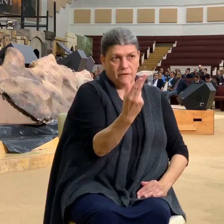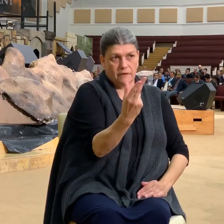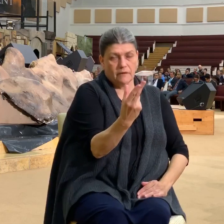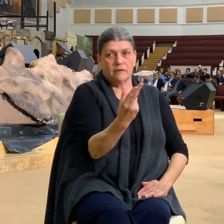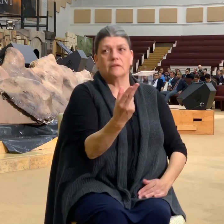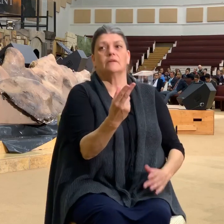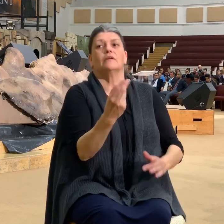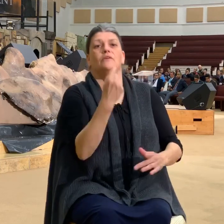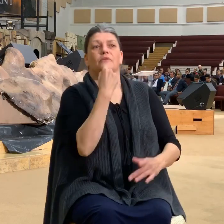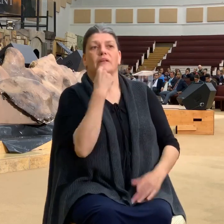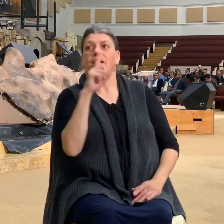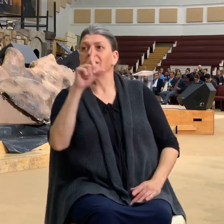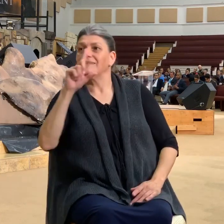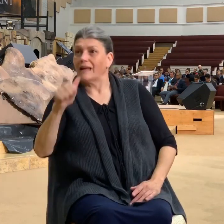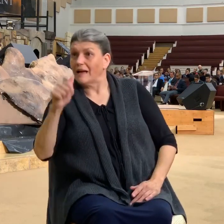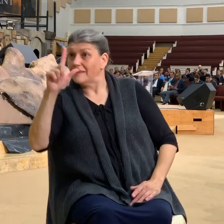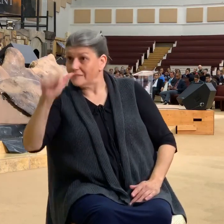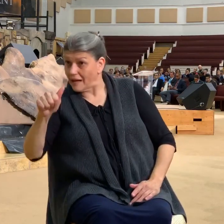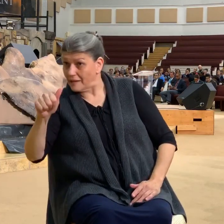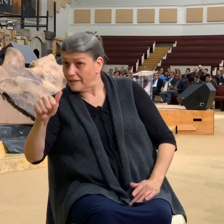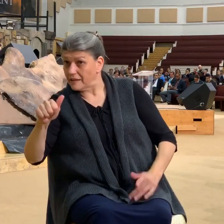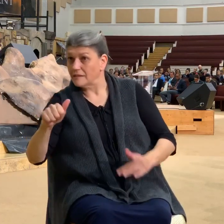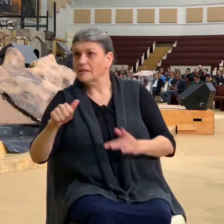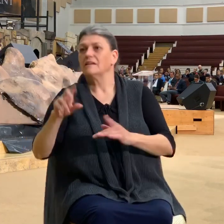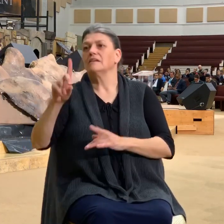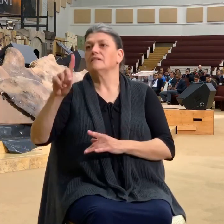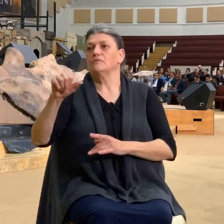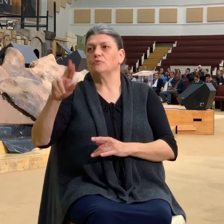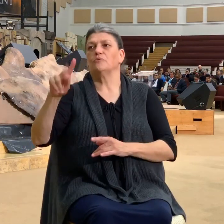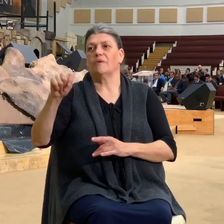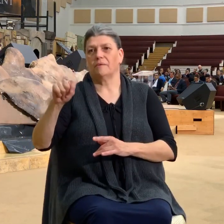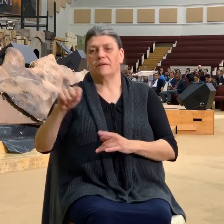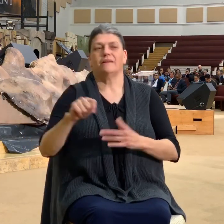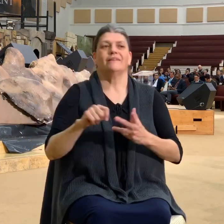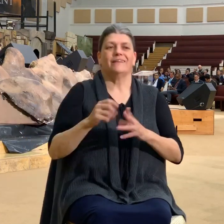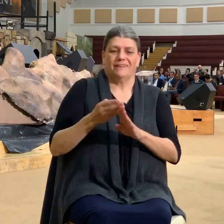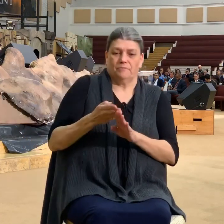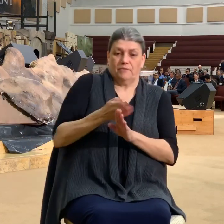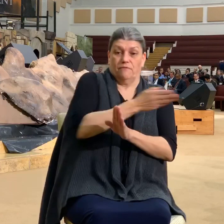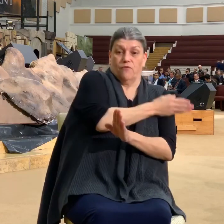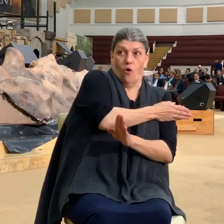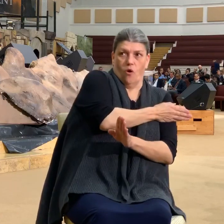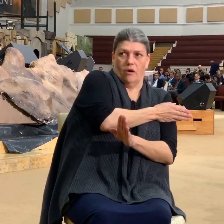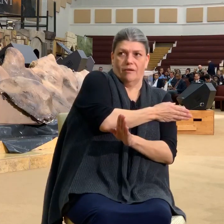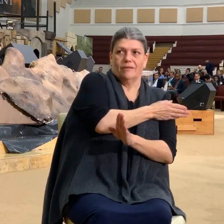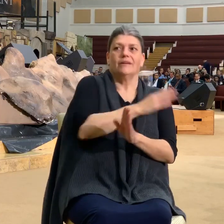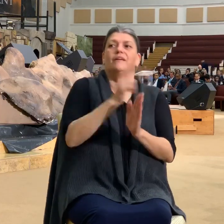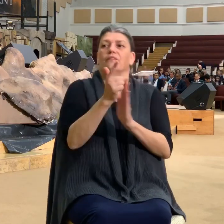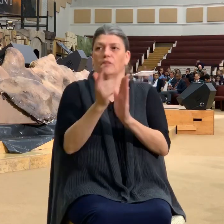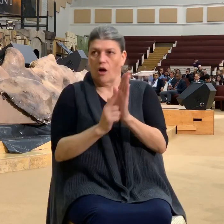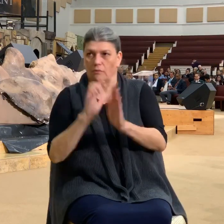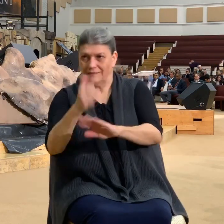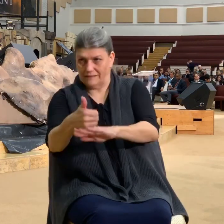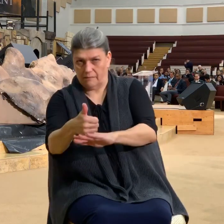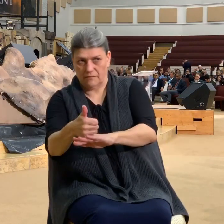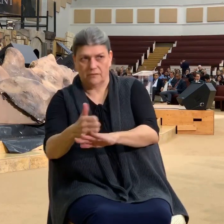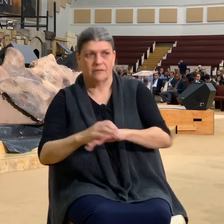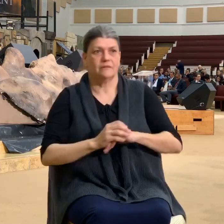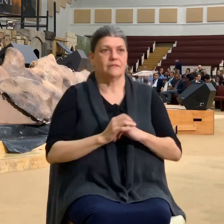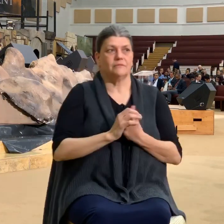tithing preceded the Old Testament law a long time before the law came into